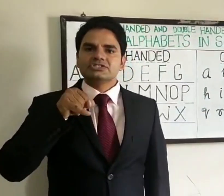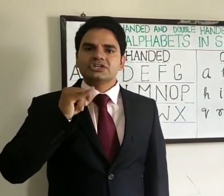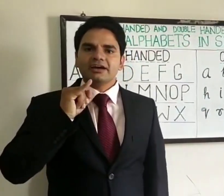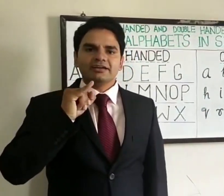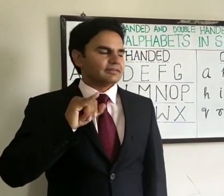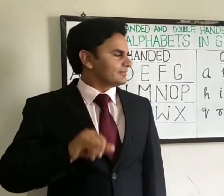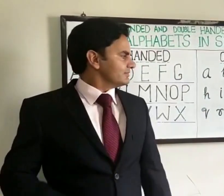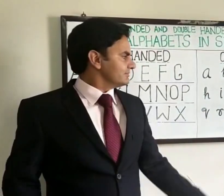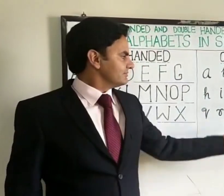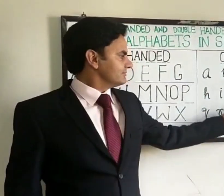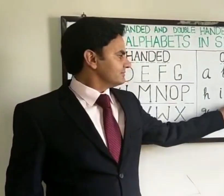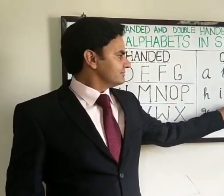J,